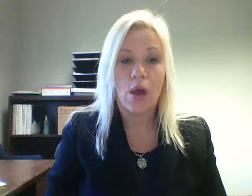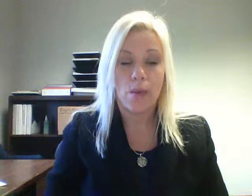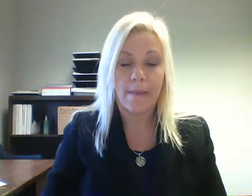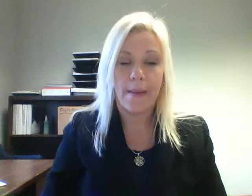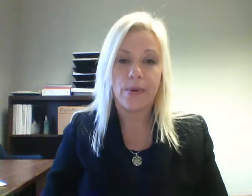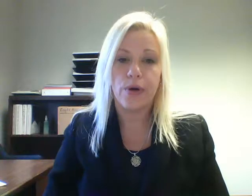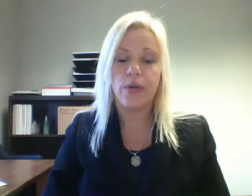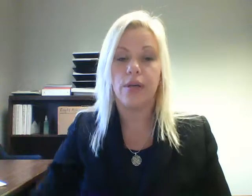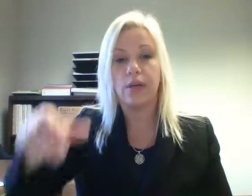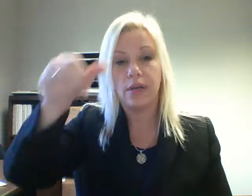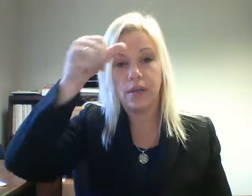Remember.